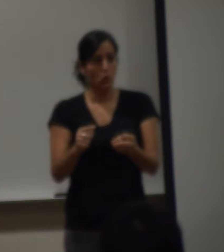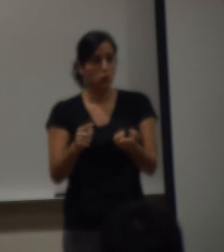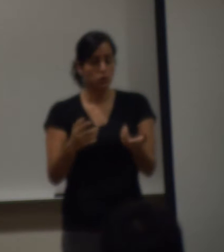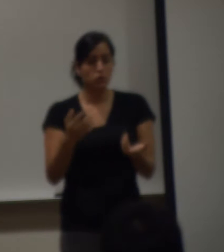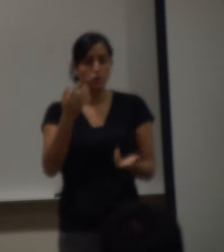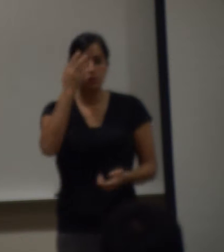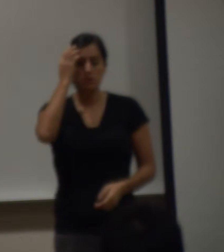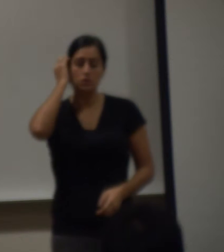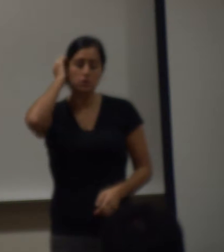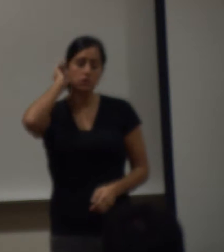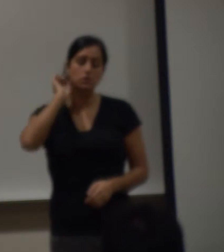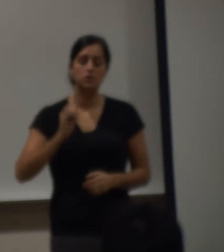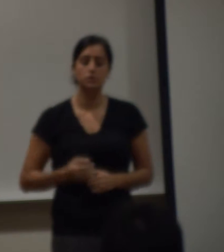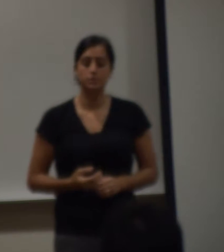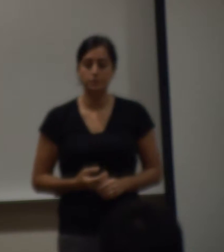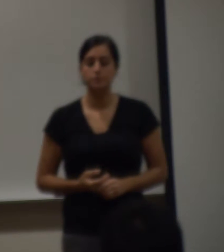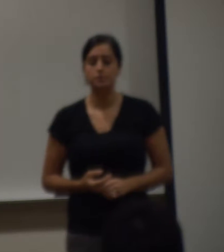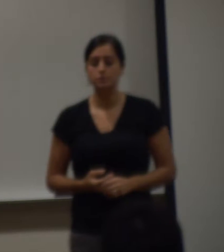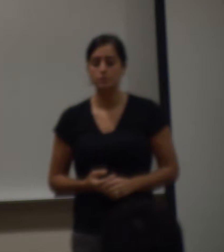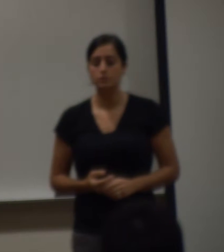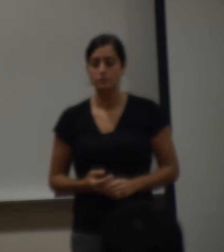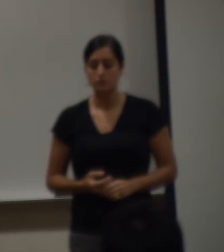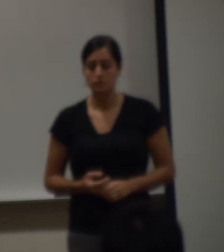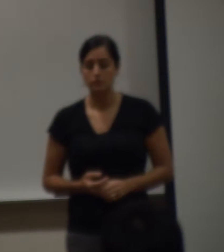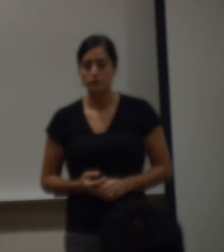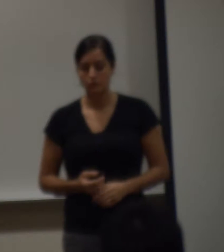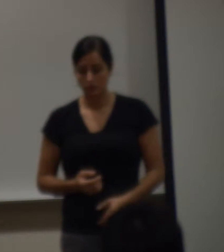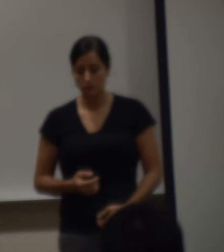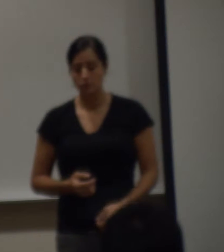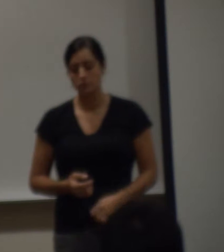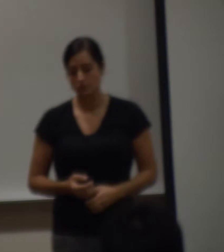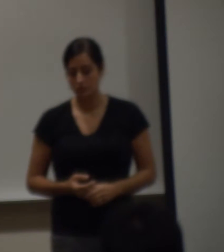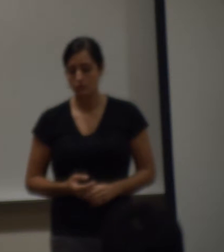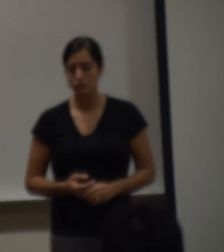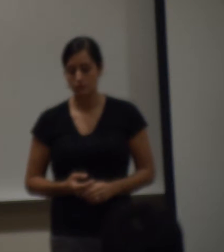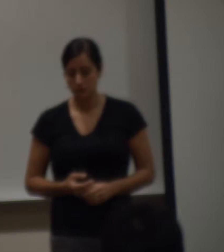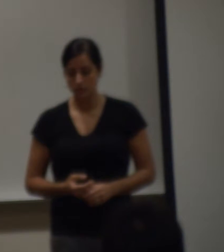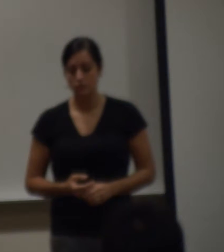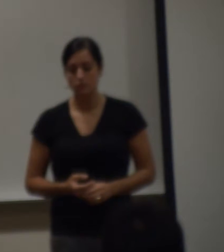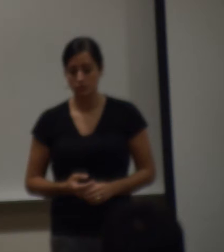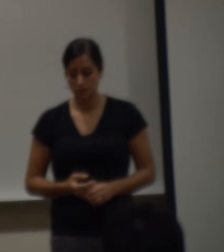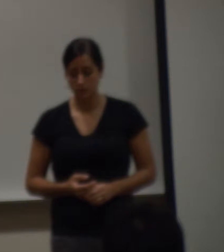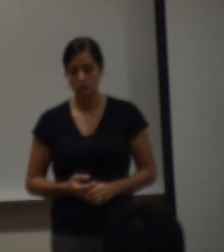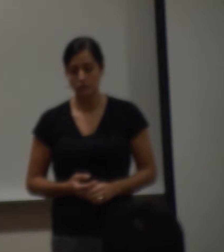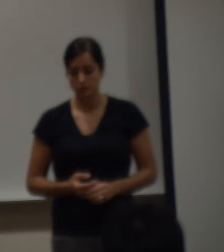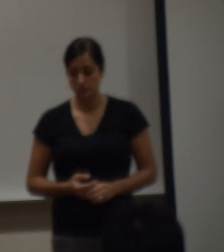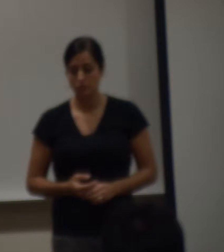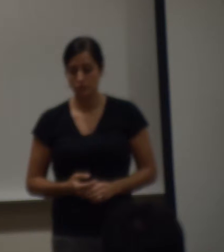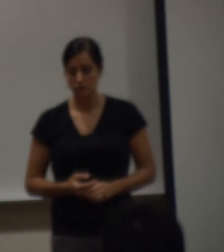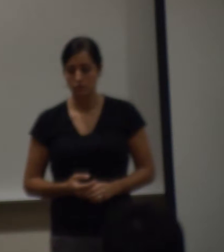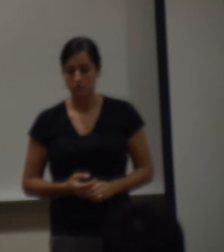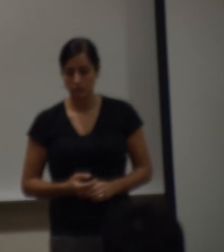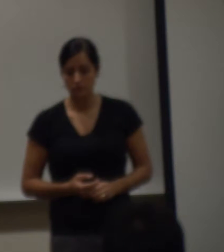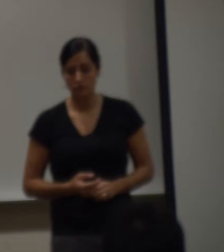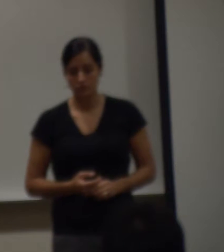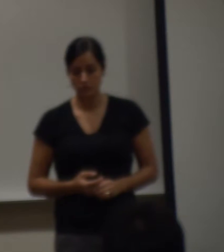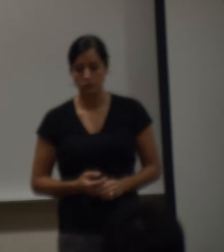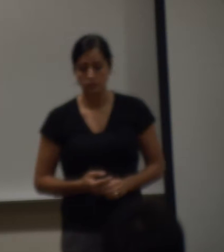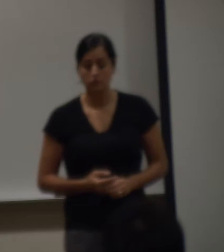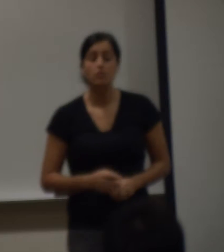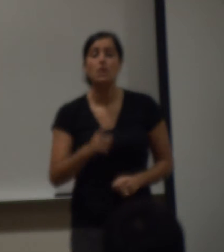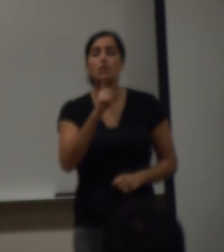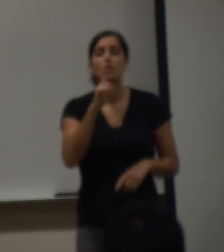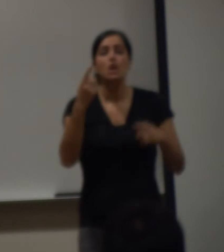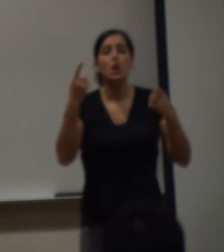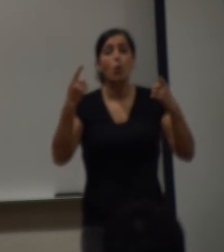largely as a result, yes, of some Senegalese, but mostly as a result of industrial-sized trawlers